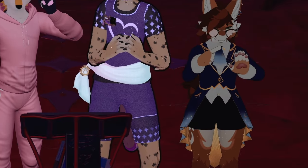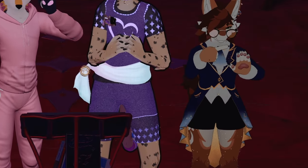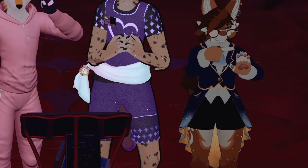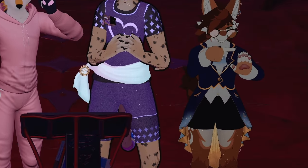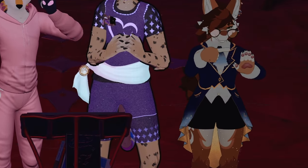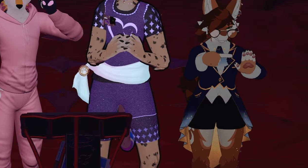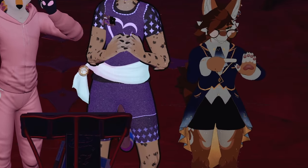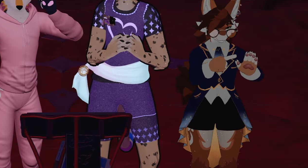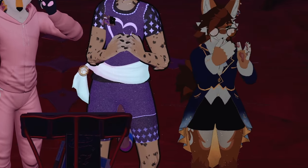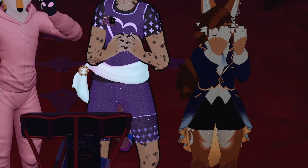headset.